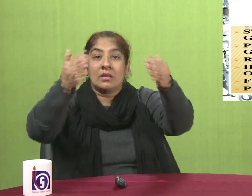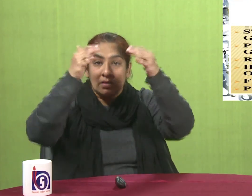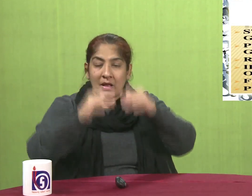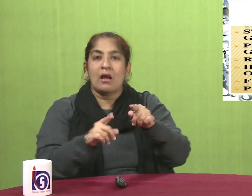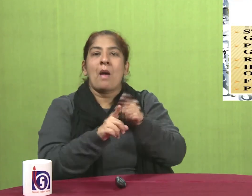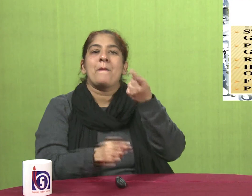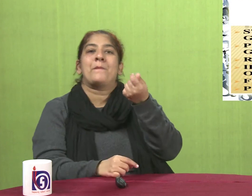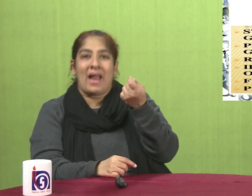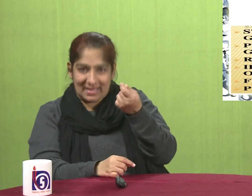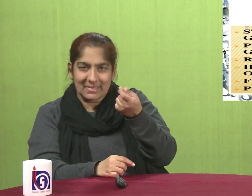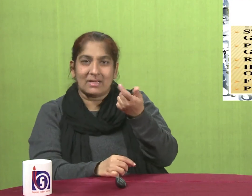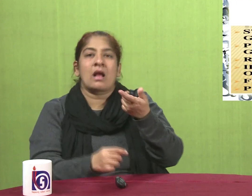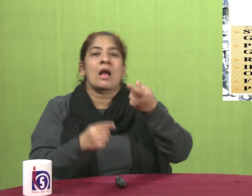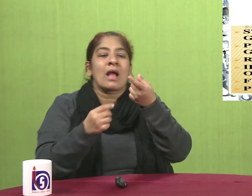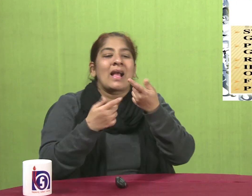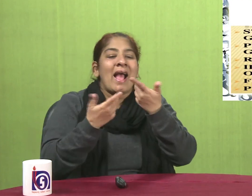Financing is also there,